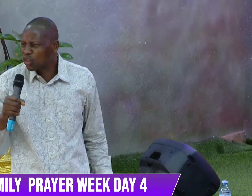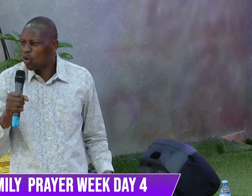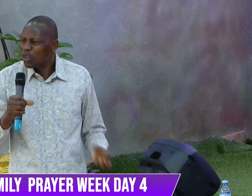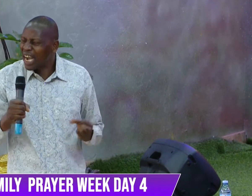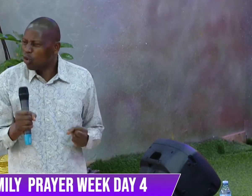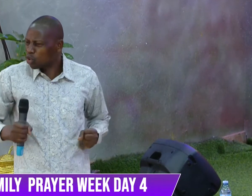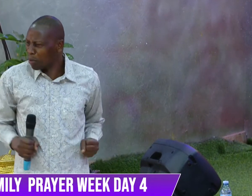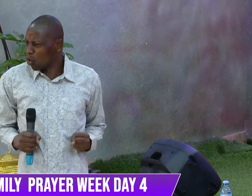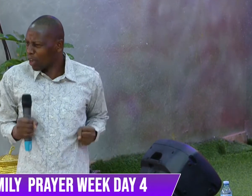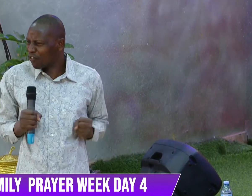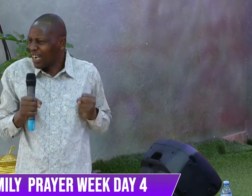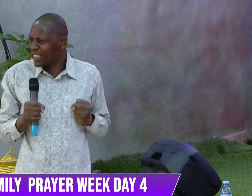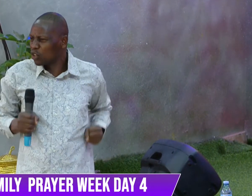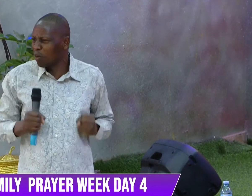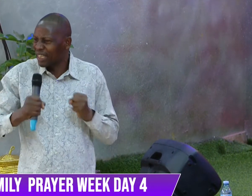When